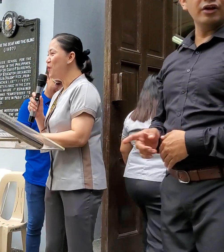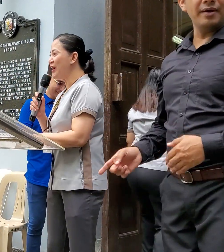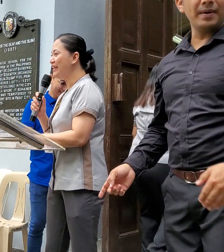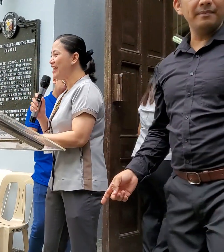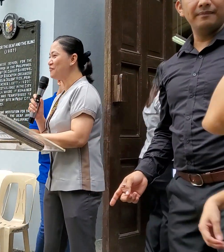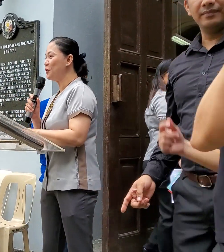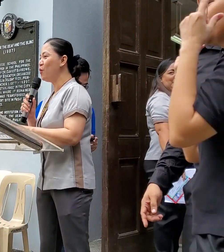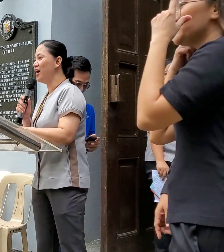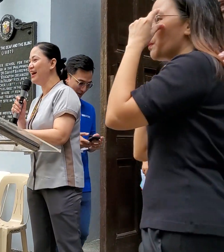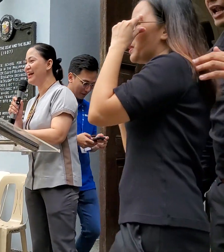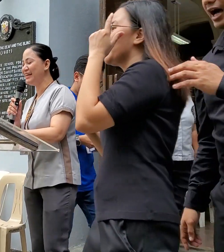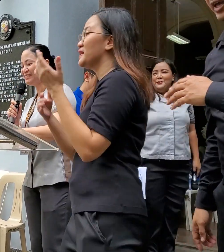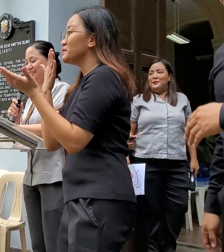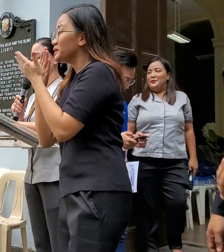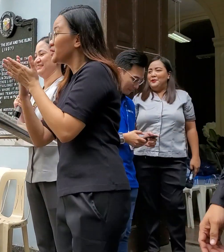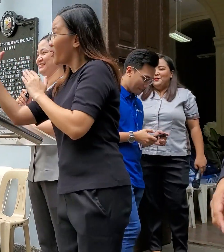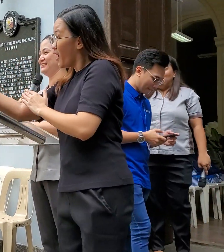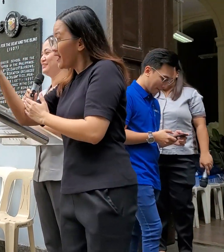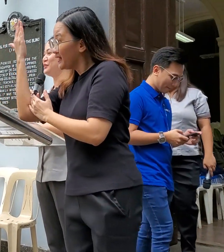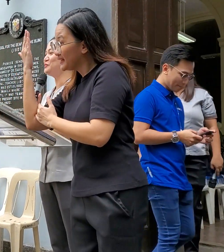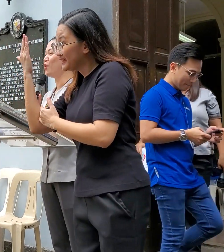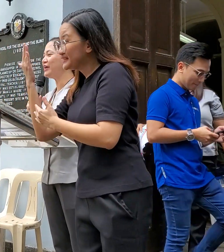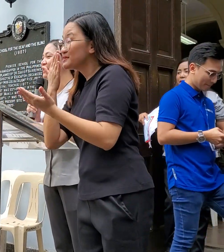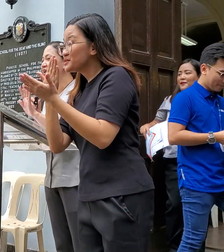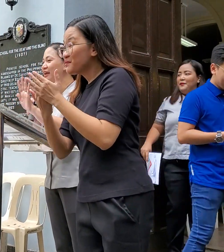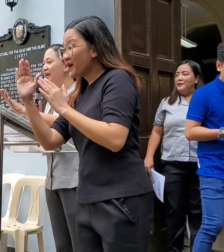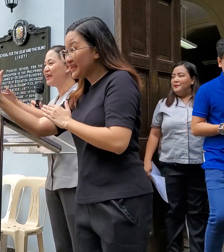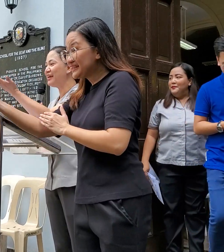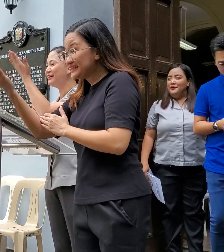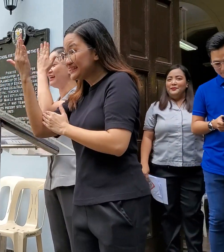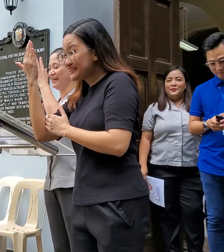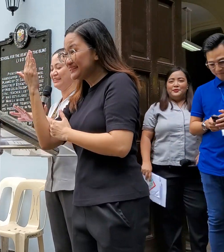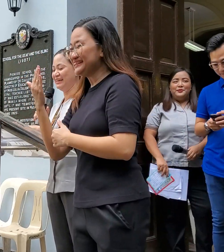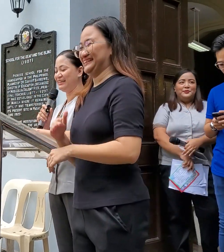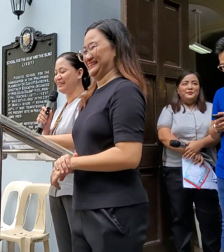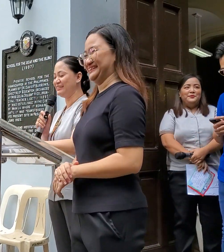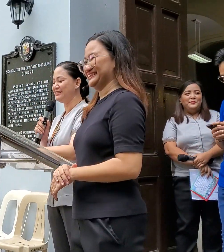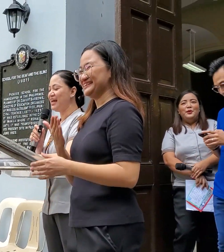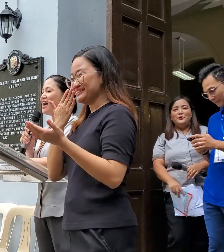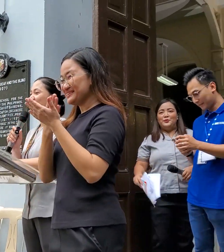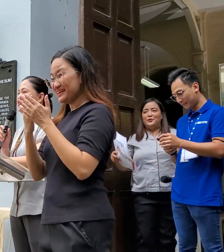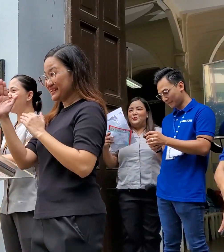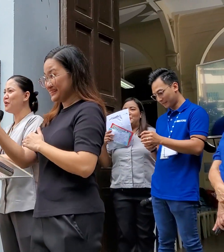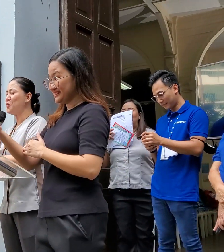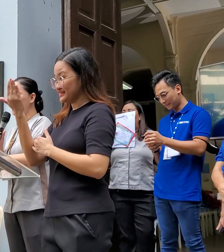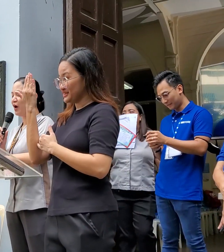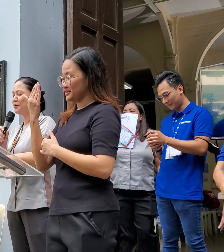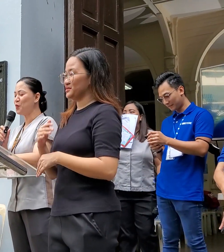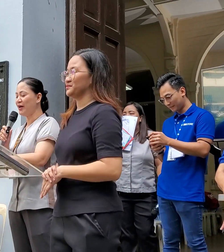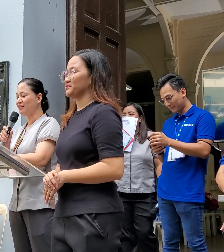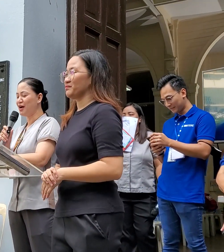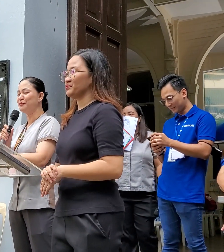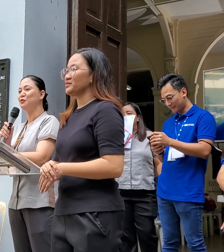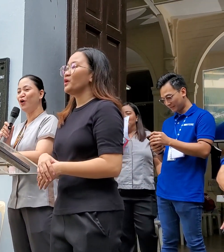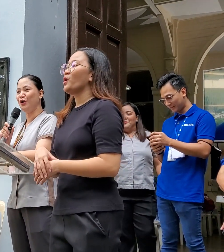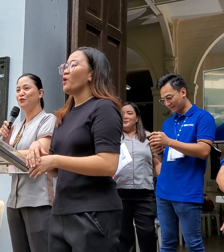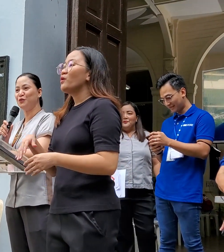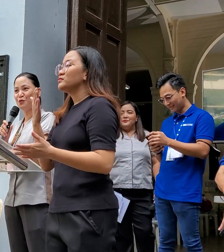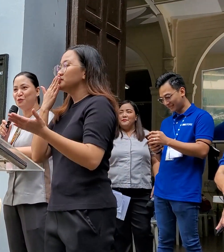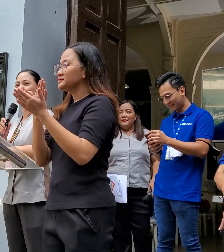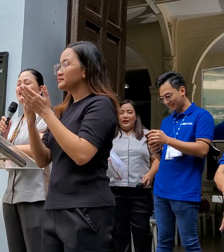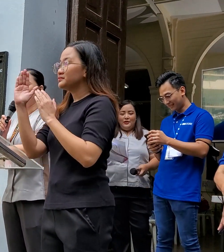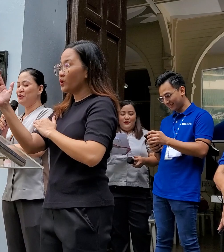Good morning, everyone. Good morning. Ayan. A very warm welcome to